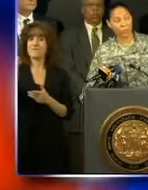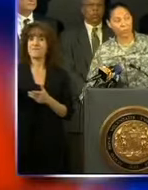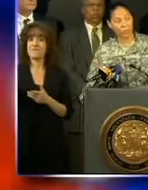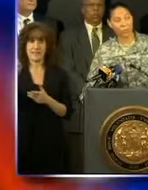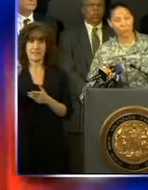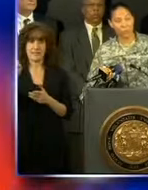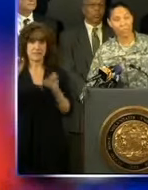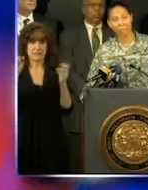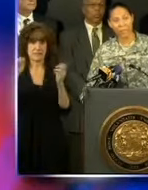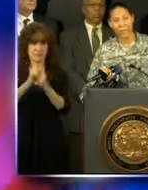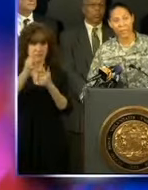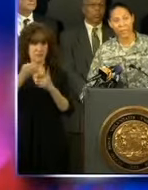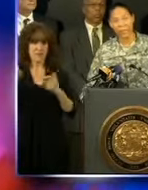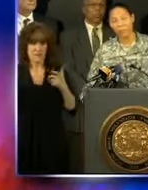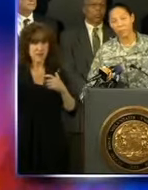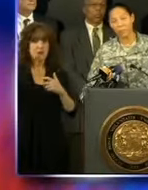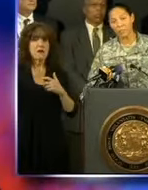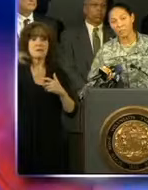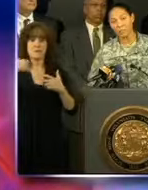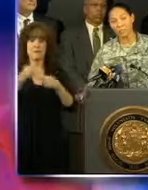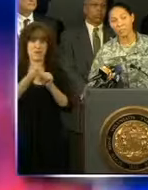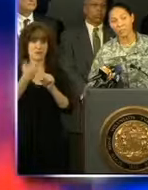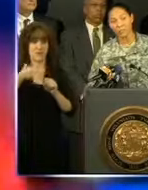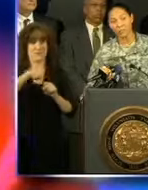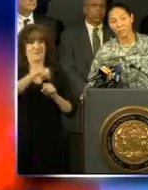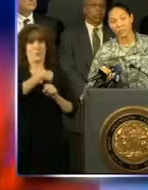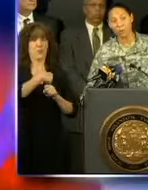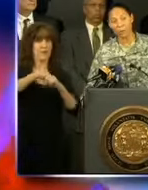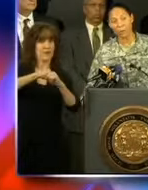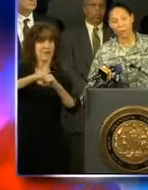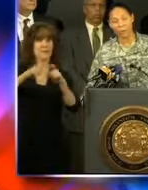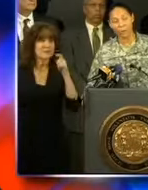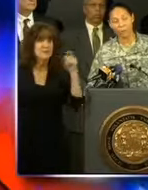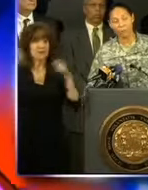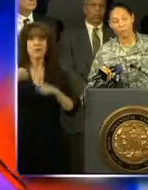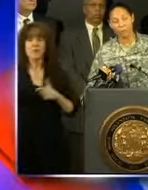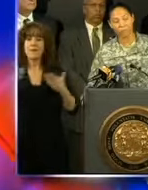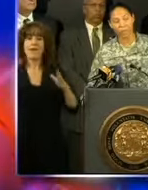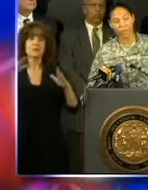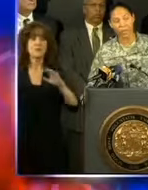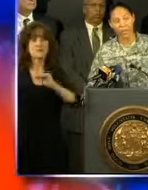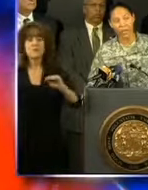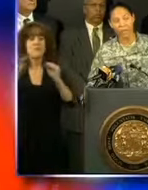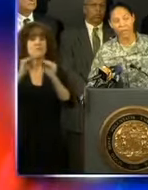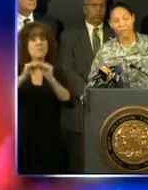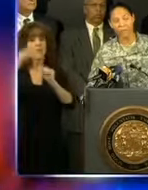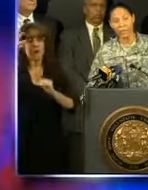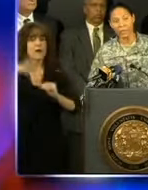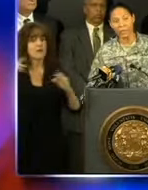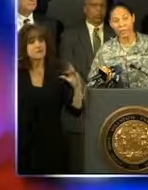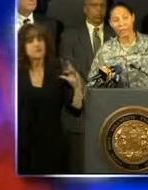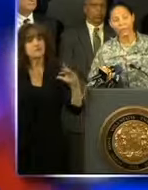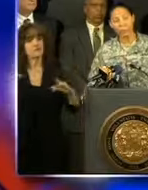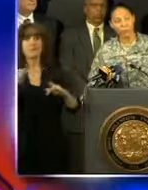to make sure that our folks are being protected, as well as some pieces of larger equipment that will allow us to move more forces when we need